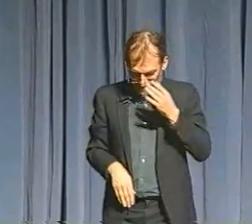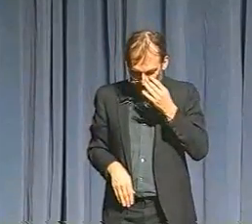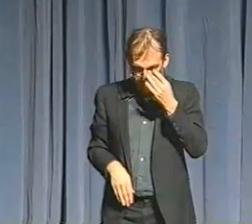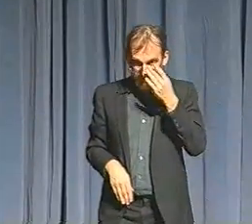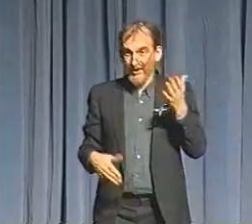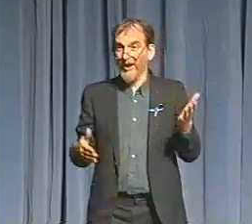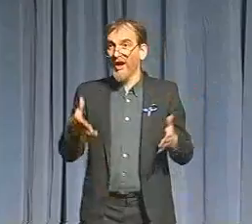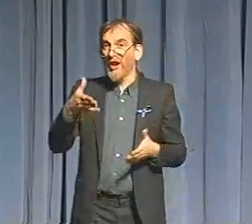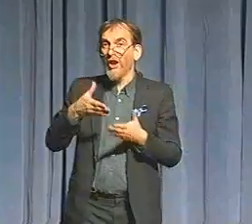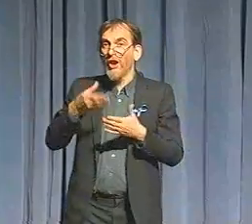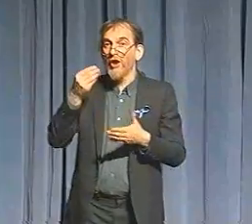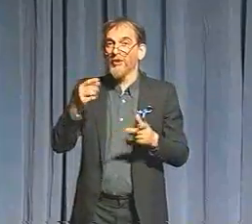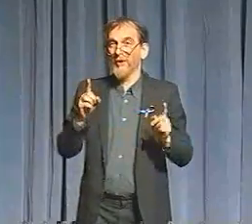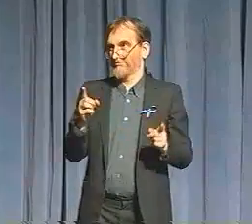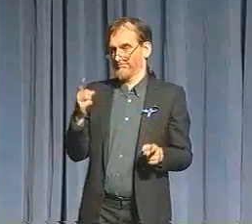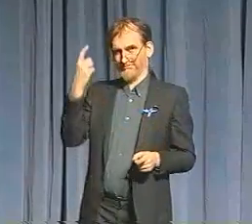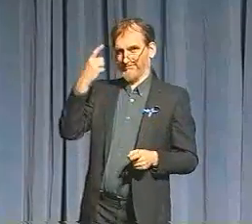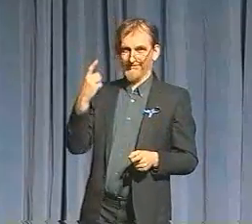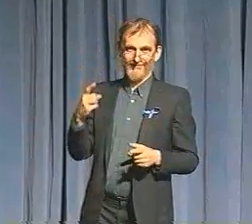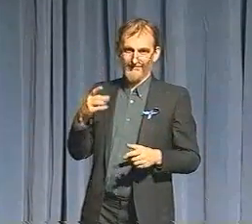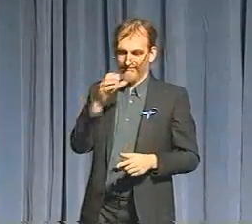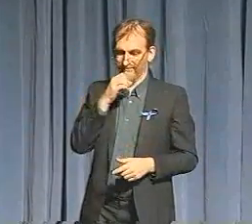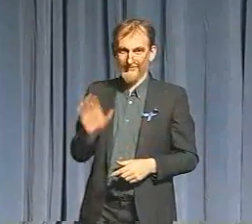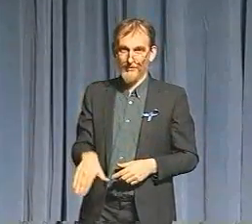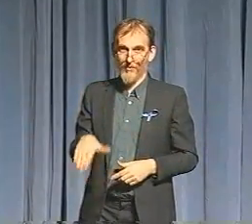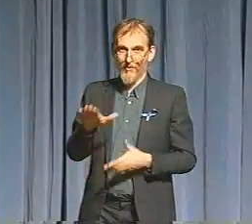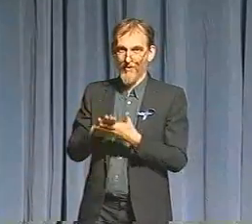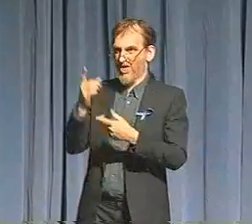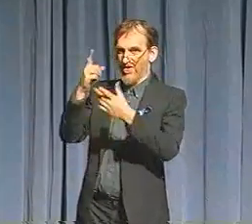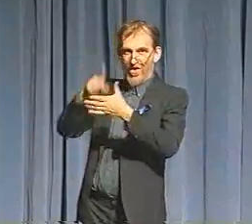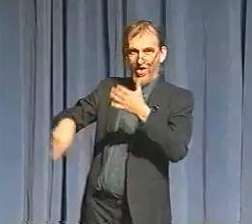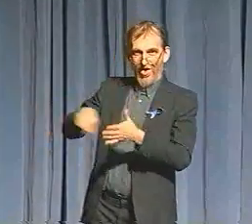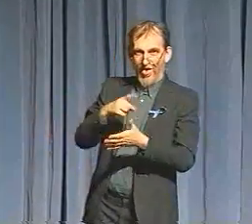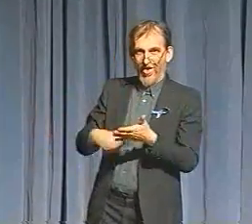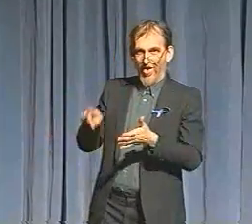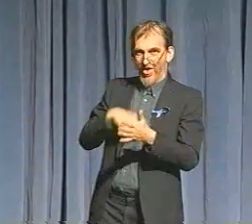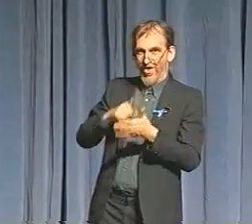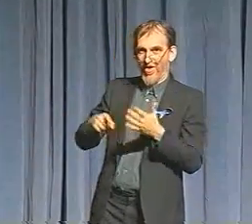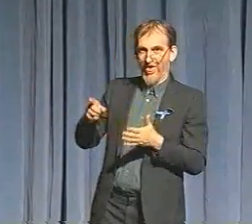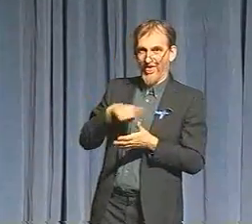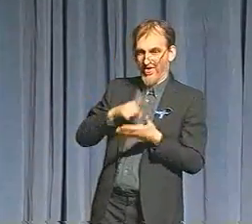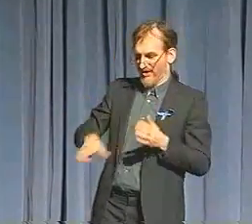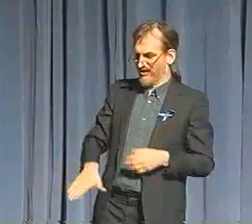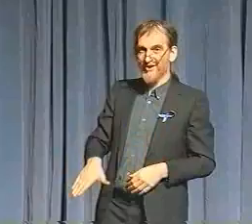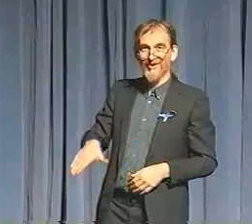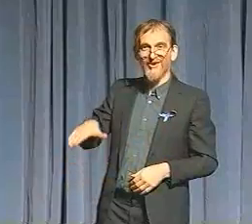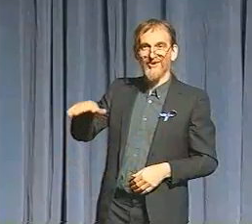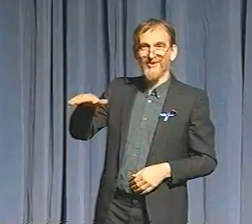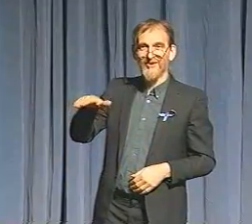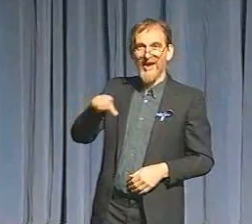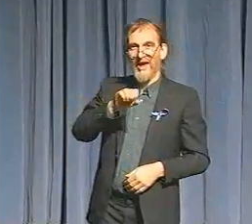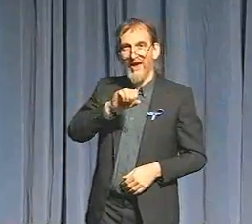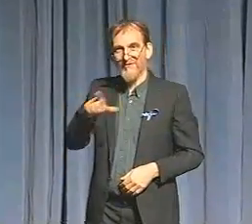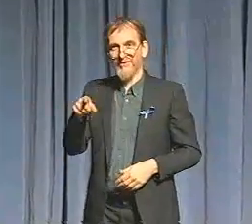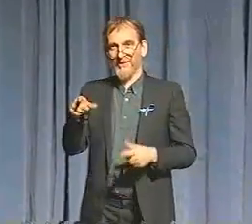And we think that that is the way to go. You know, we were raised being criticized as we